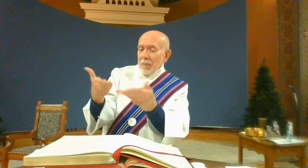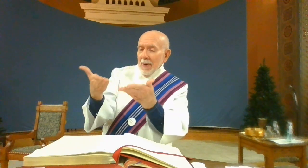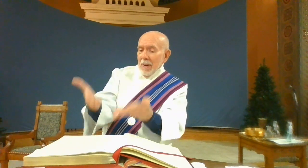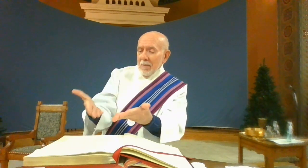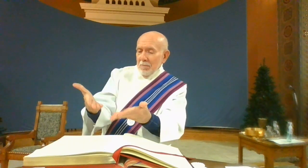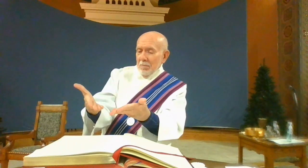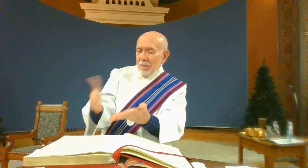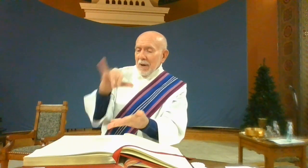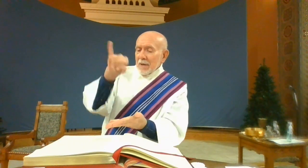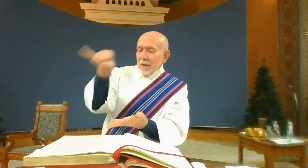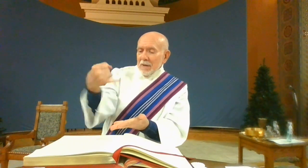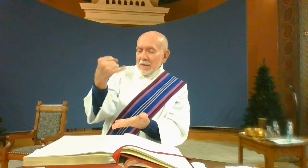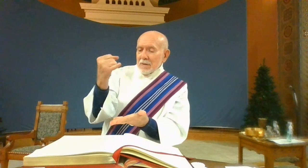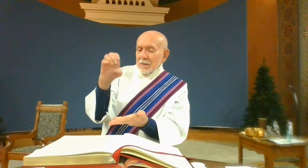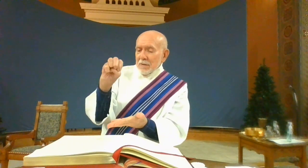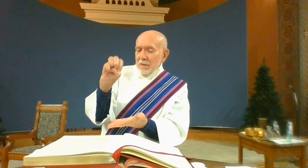shall name him Jesus.